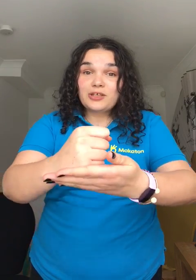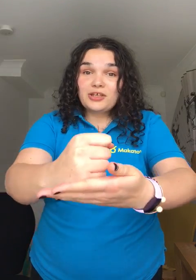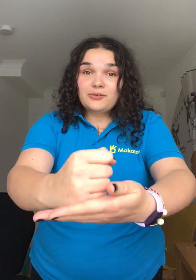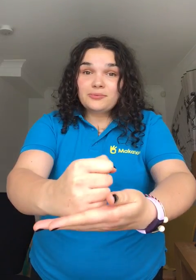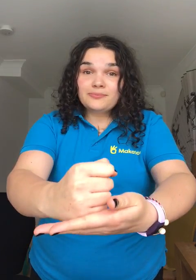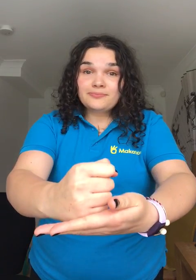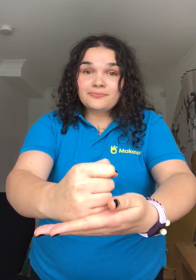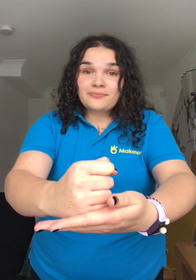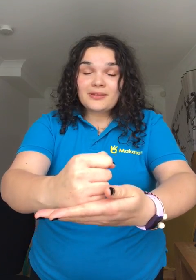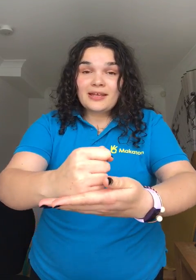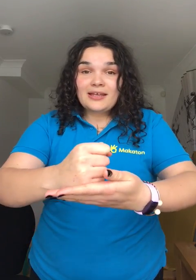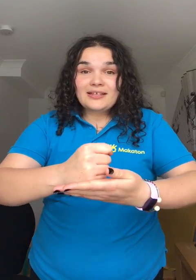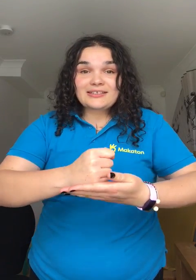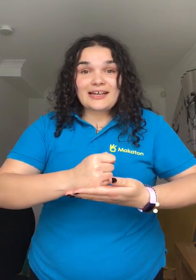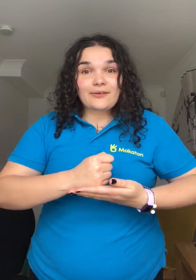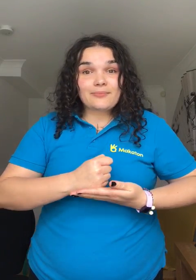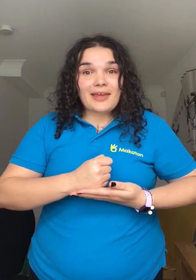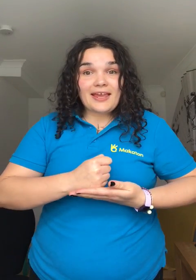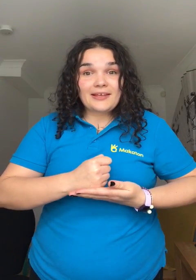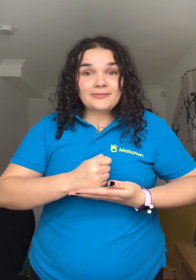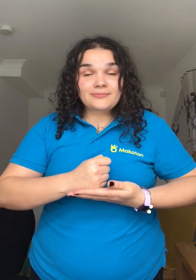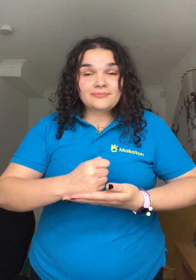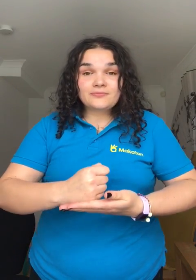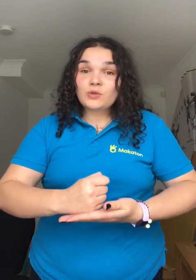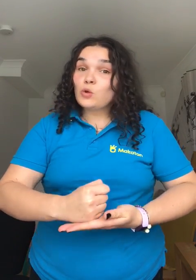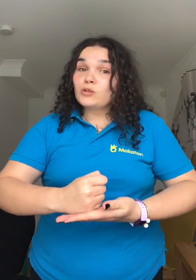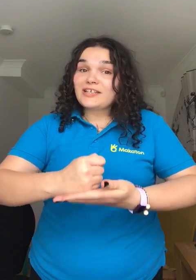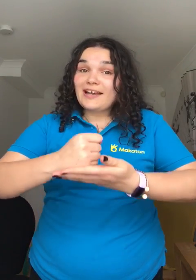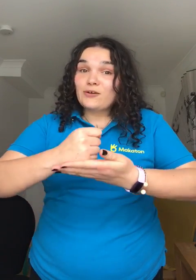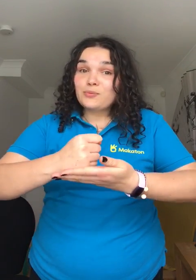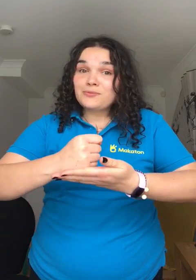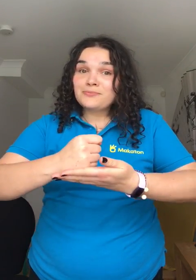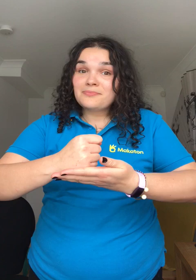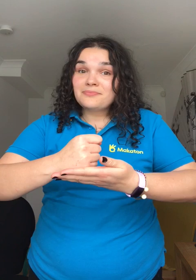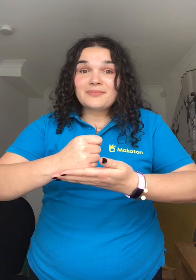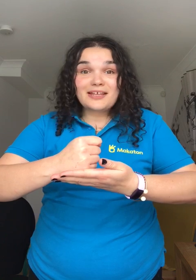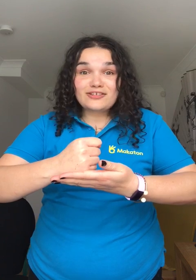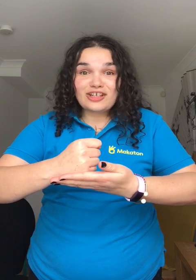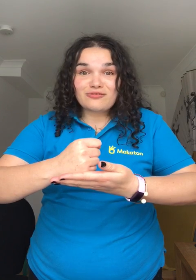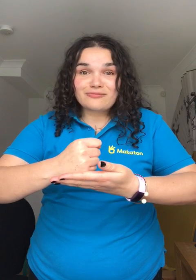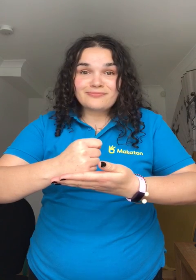you, to help me, or to help in general.